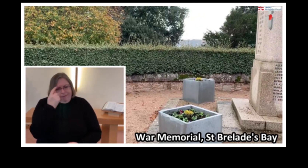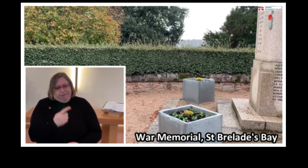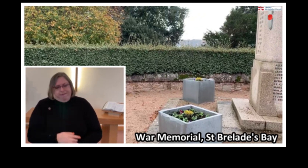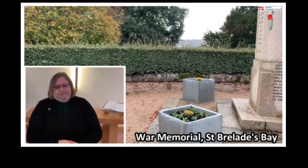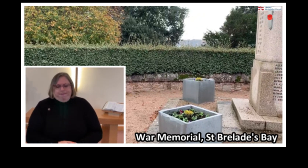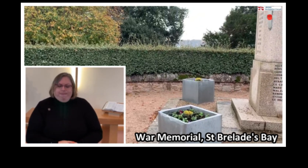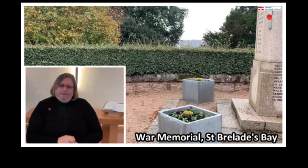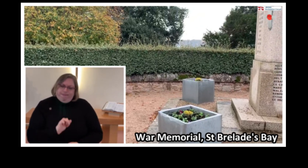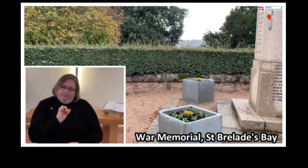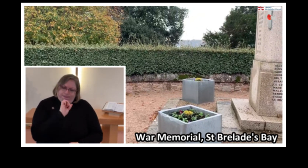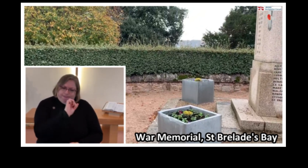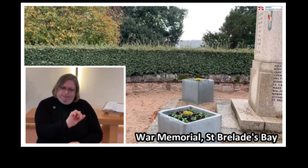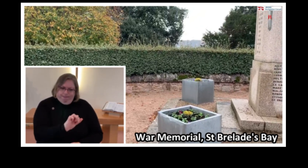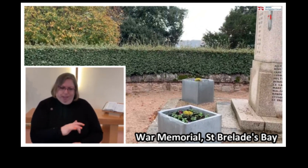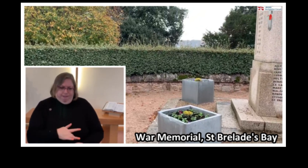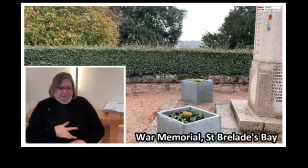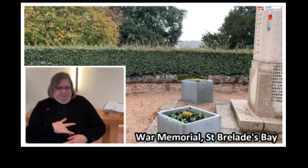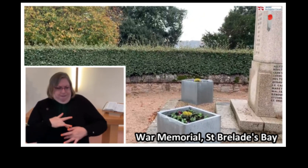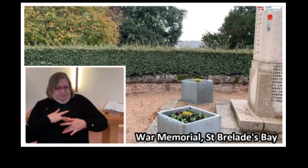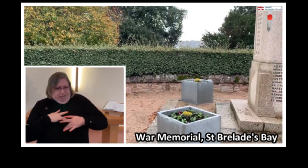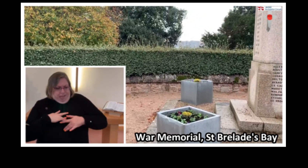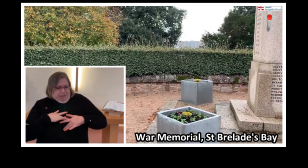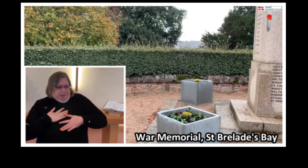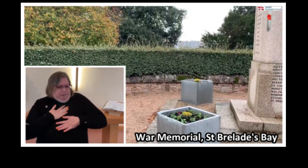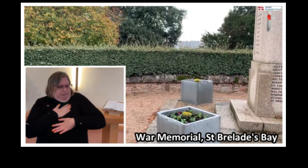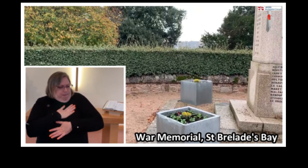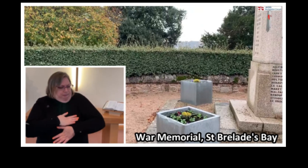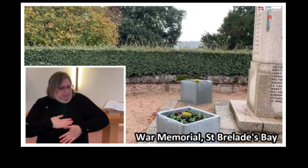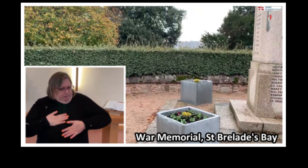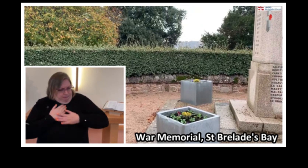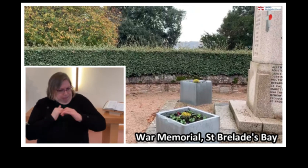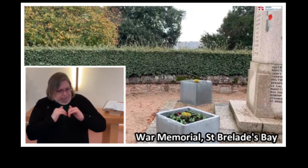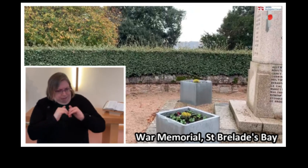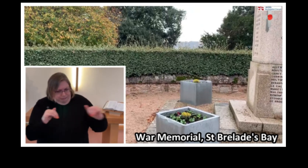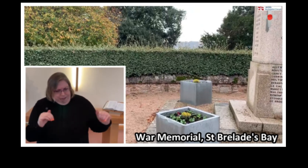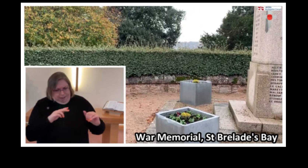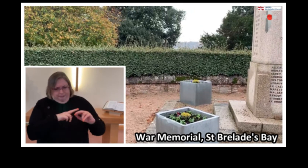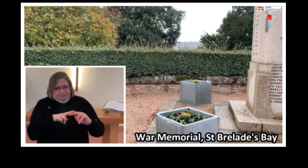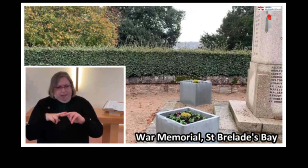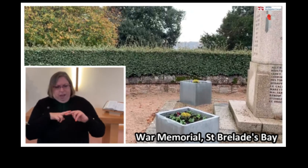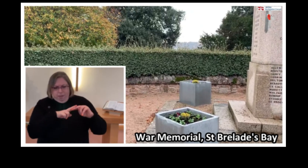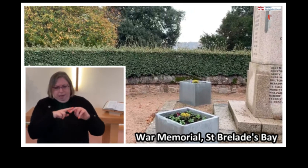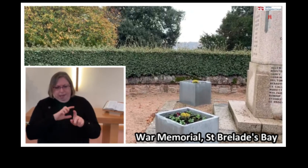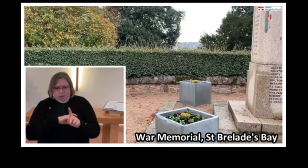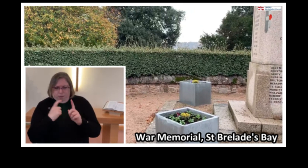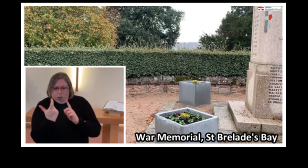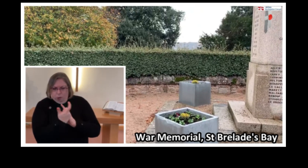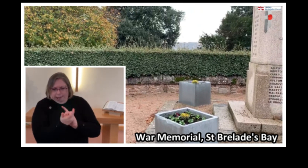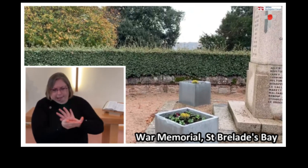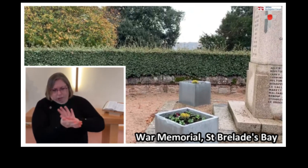For those whose sense of resentment has split families and communities,